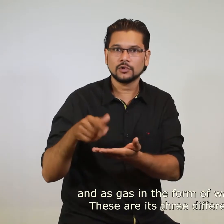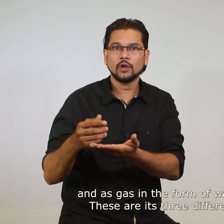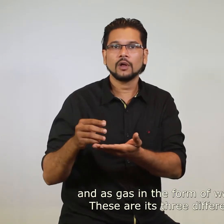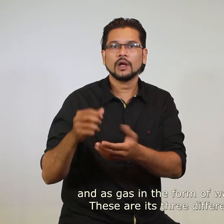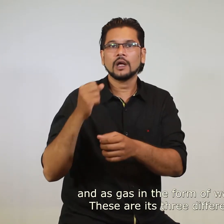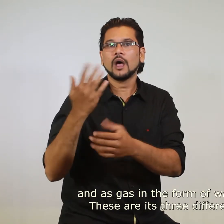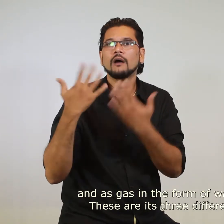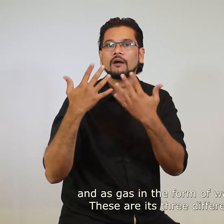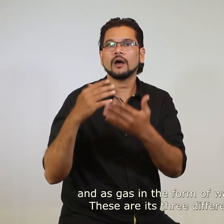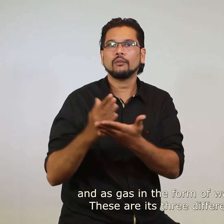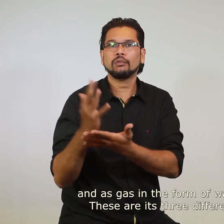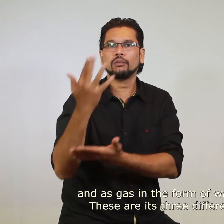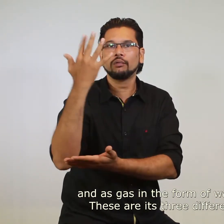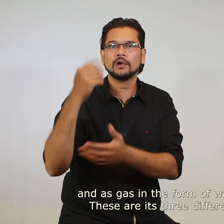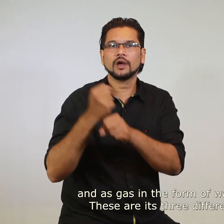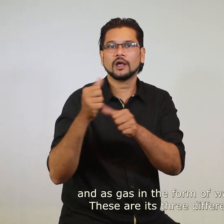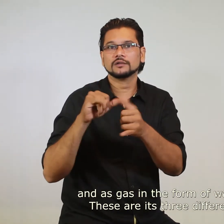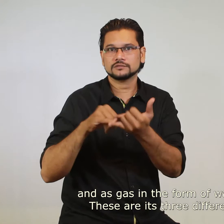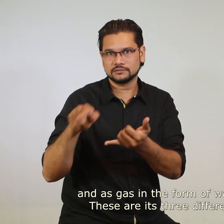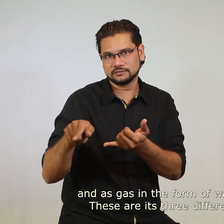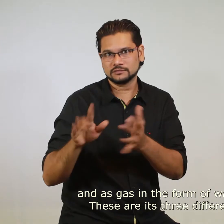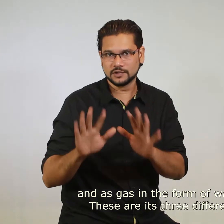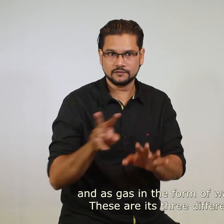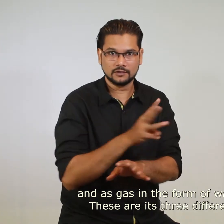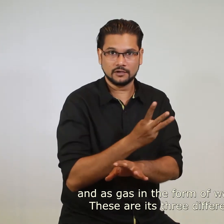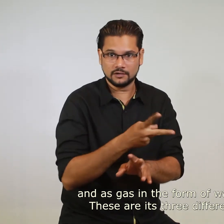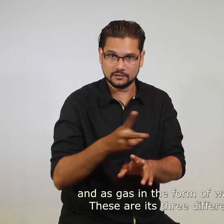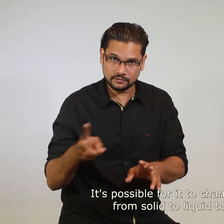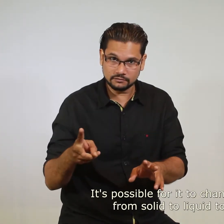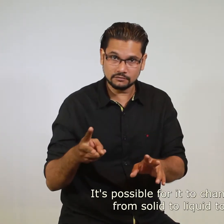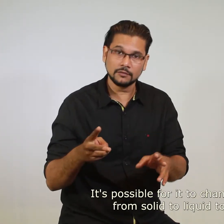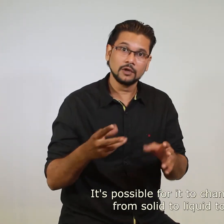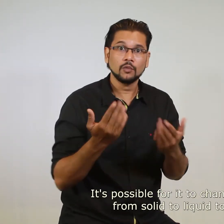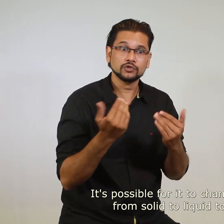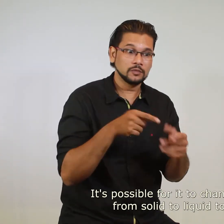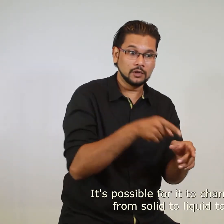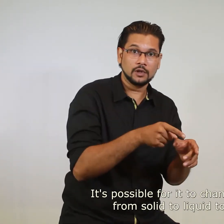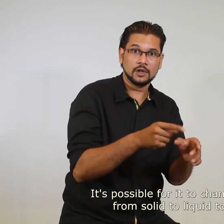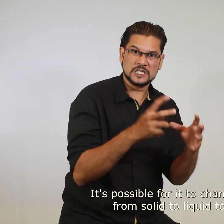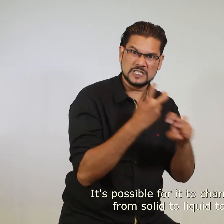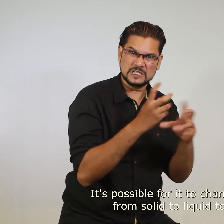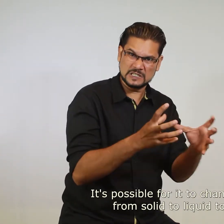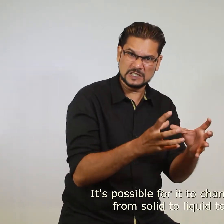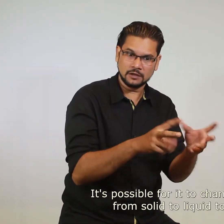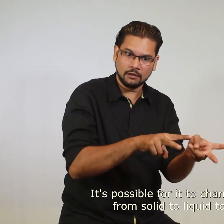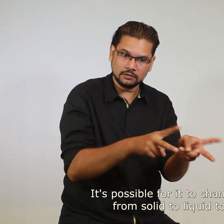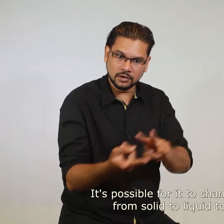and as a gas in the form of water vapor. These are its 3 different states. It's possible for it to